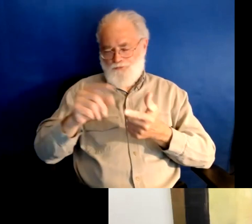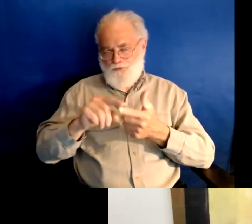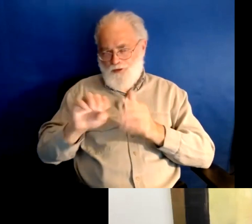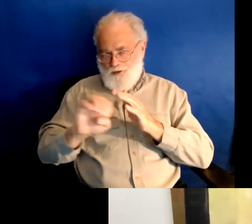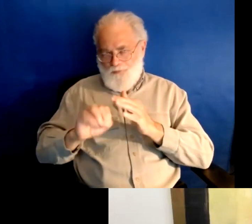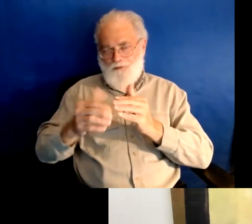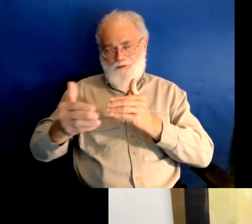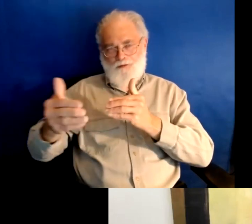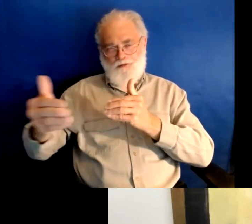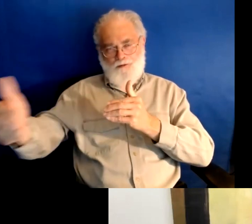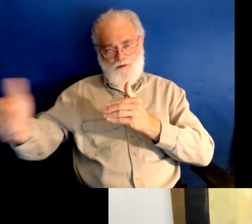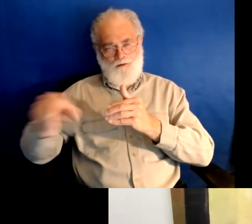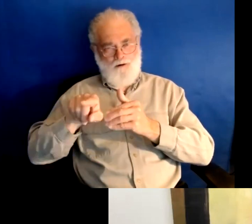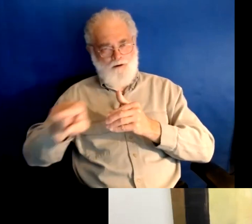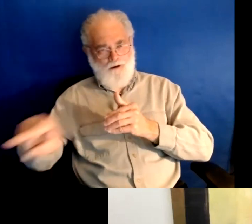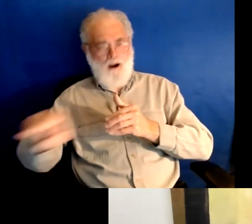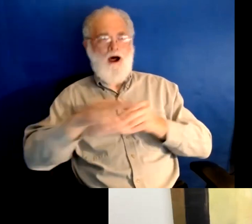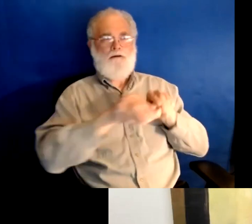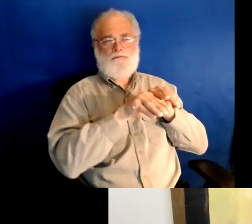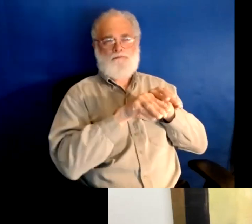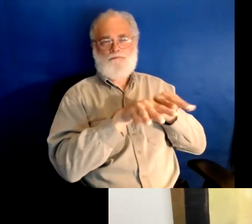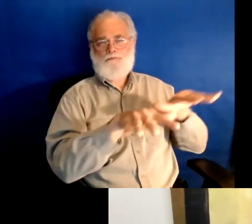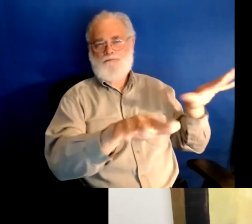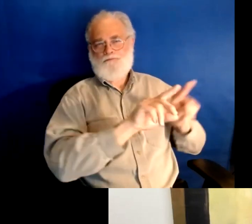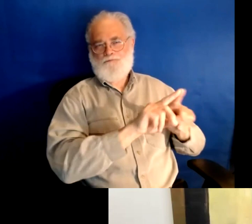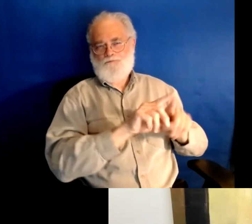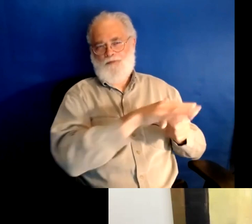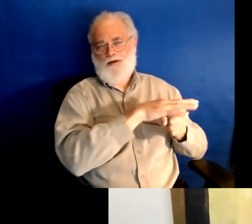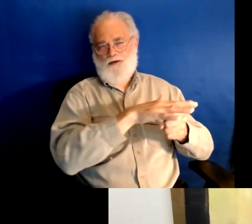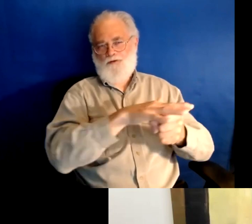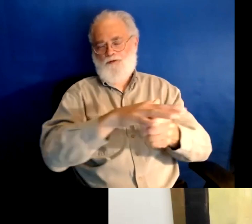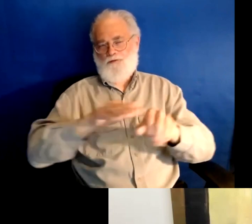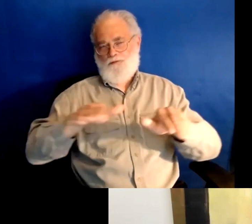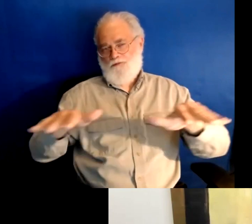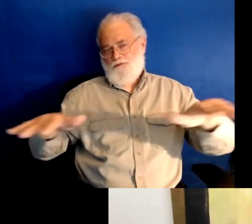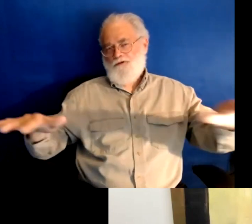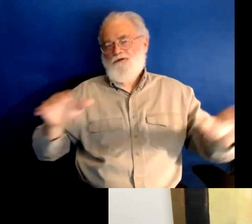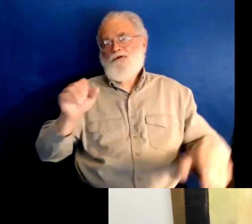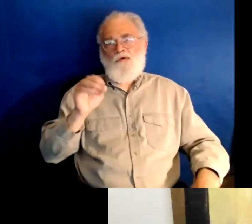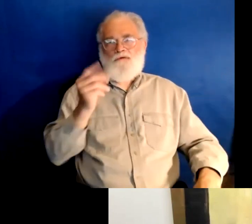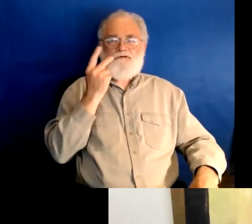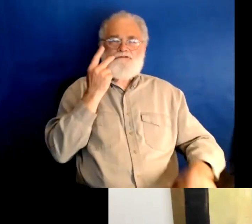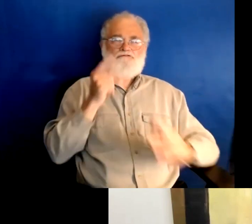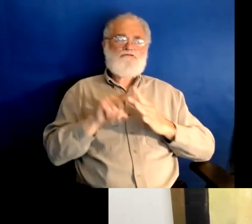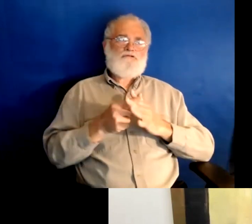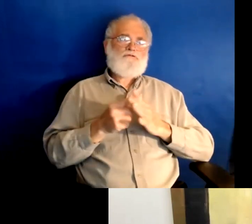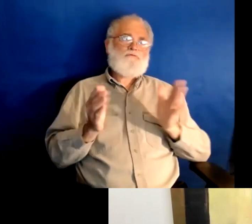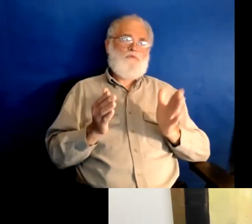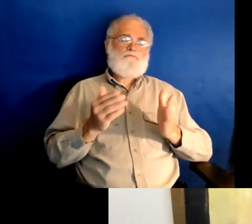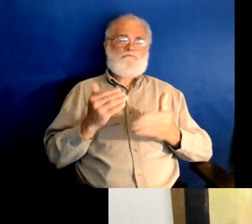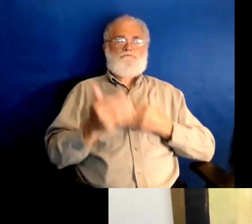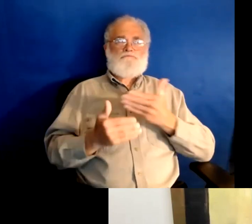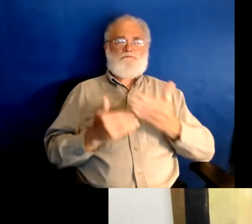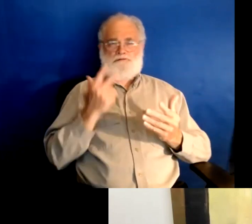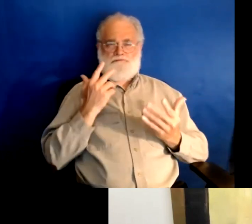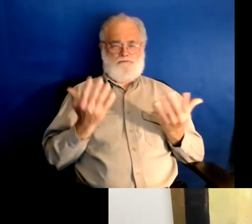in. And then we'll go to elementary school, and as it will spread out to other areas.